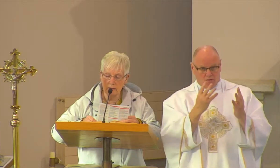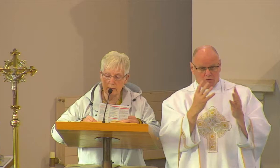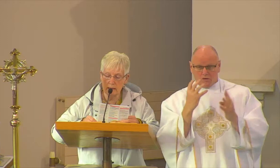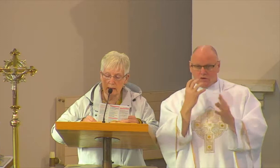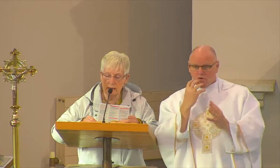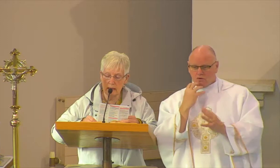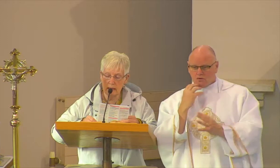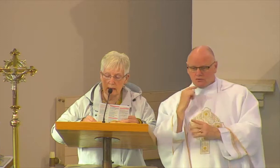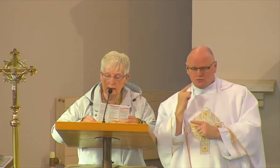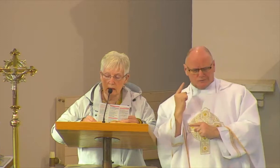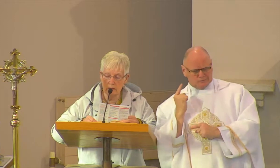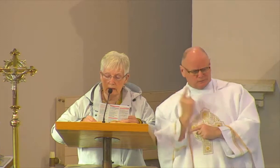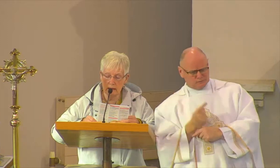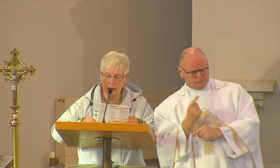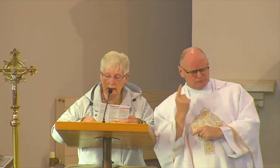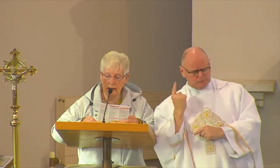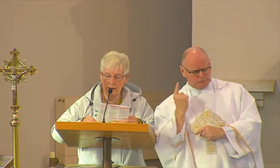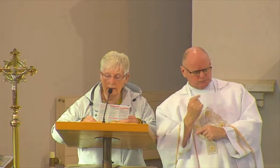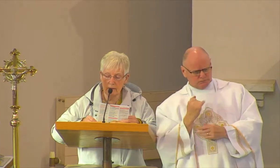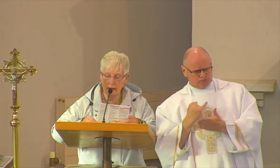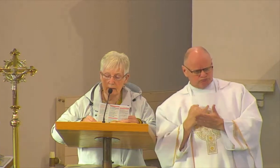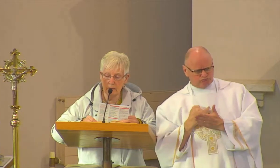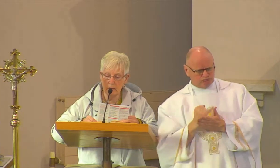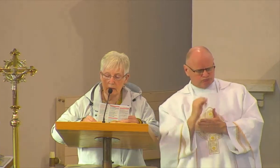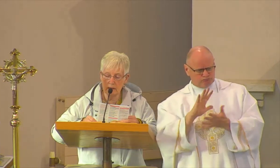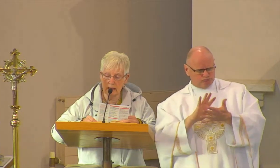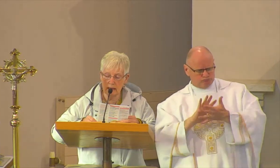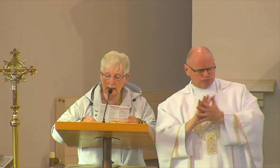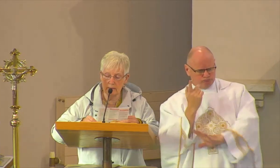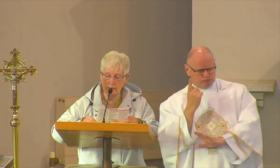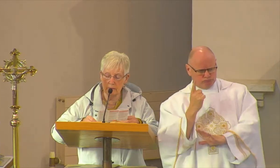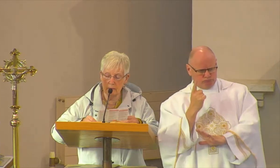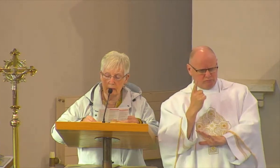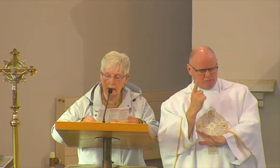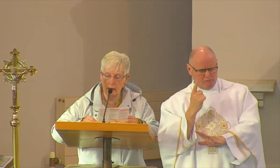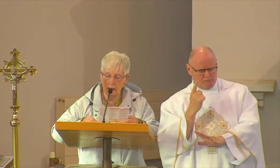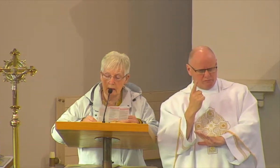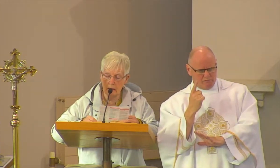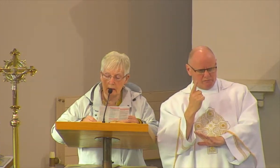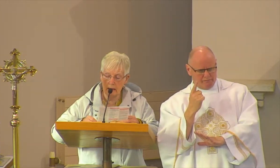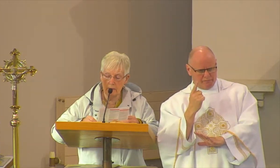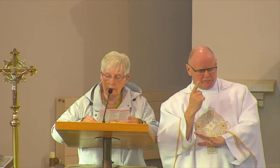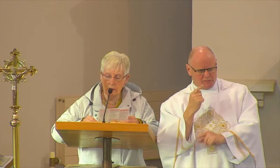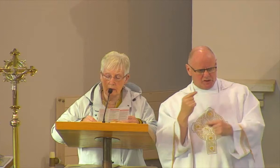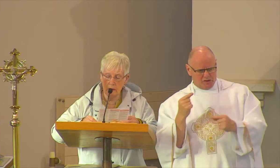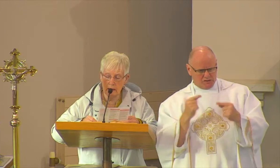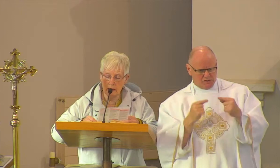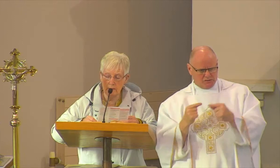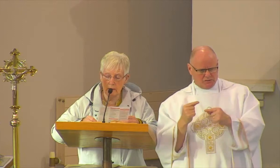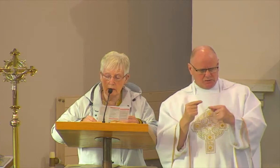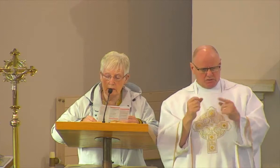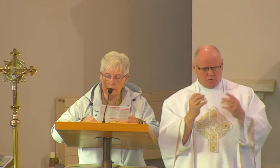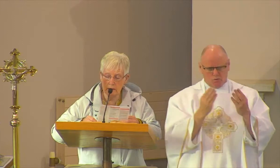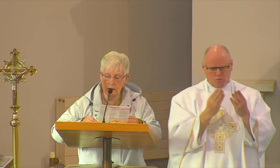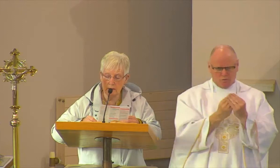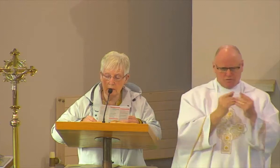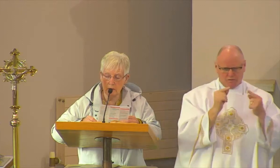blasphemies and contradicted everything Paul said. Then Paul and Barnabas spoke